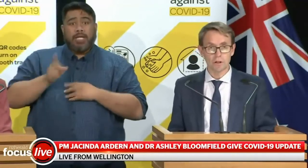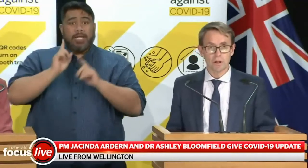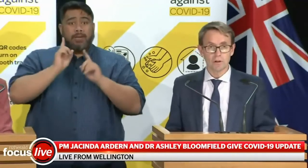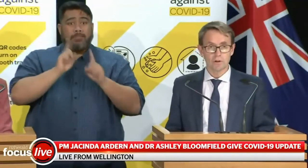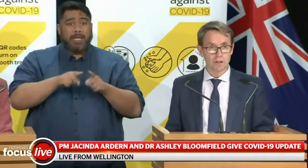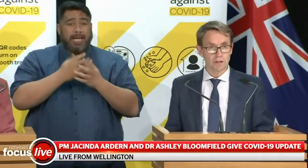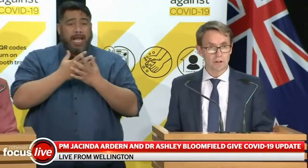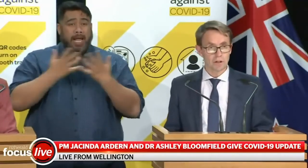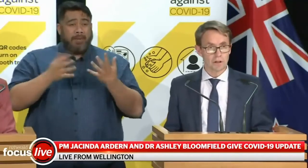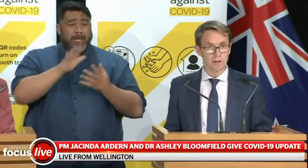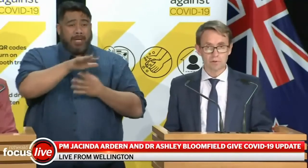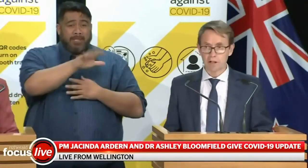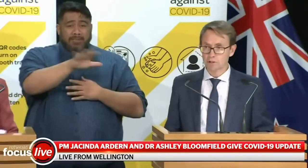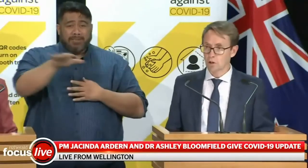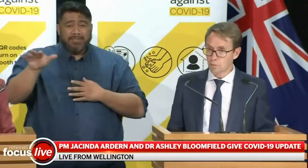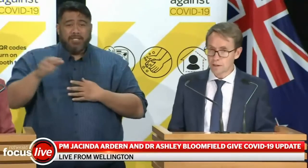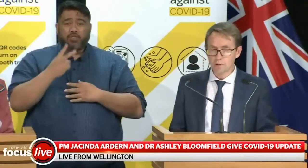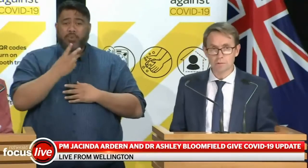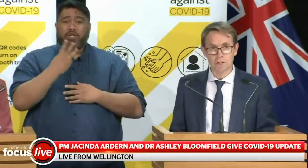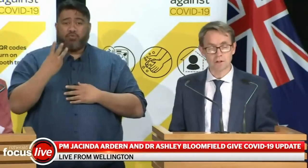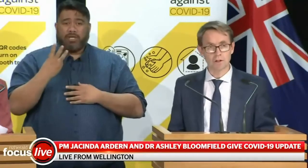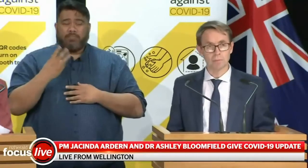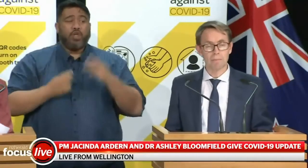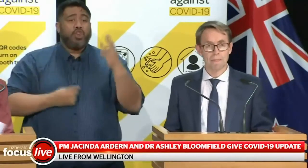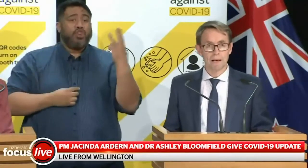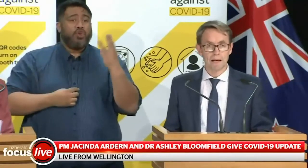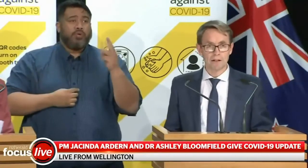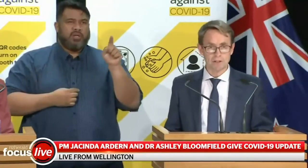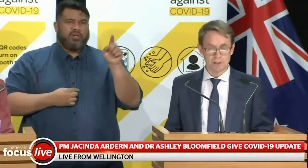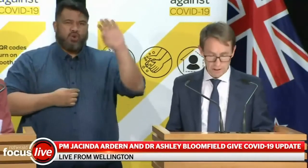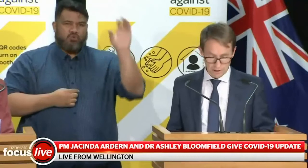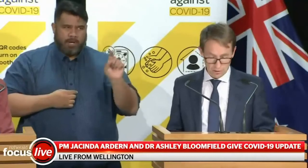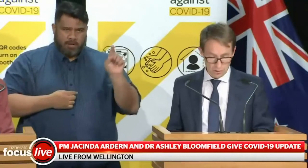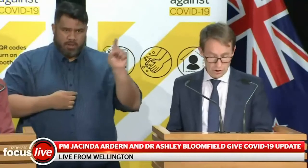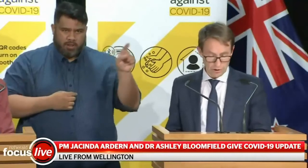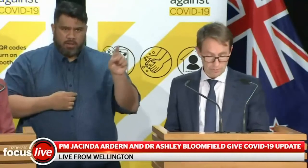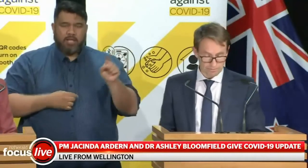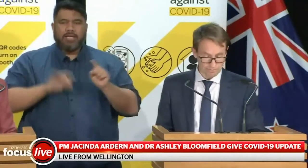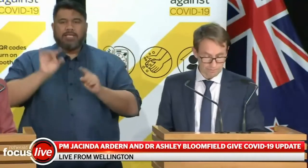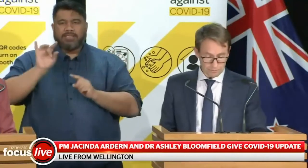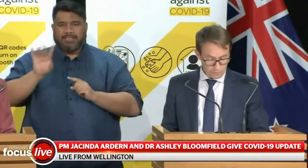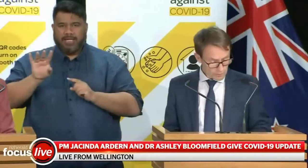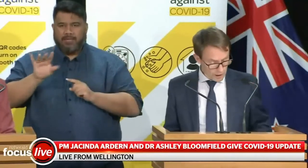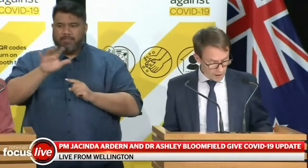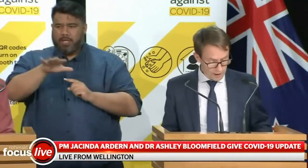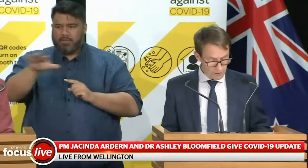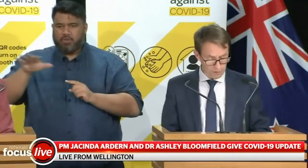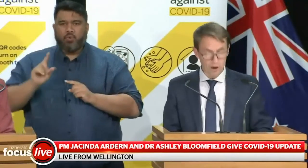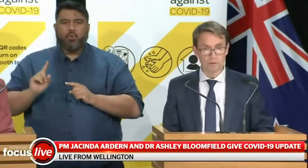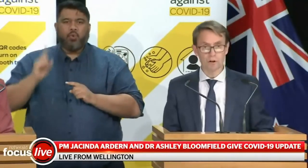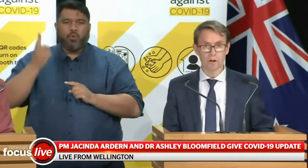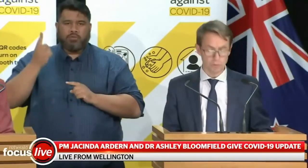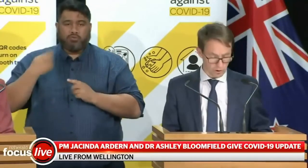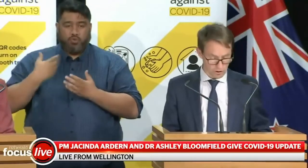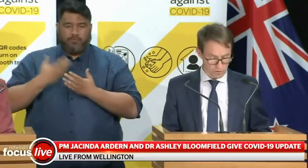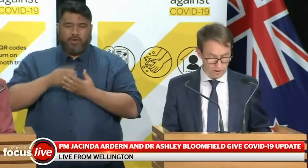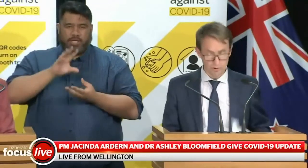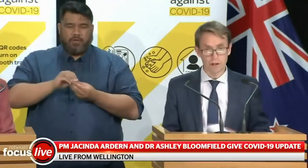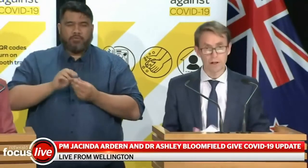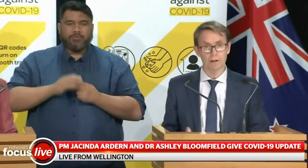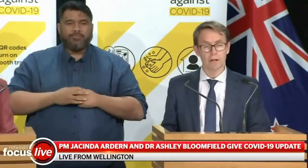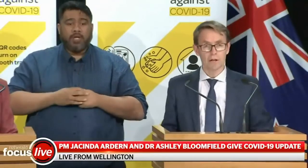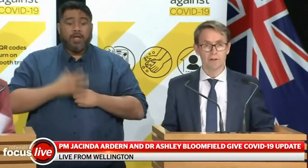interest, 13 in and around Coromandel Township and 10 in Auckland. I have 5 of those, which